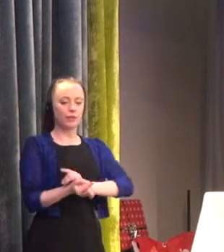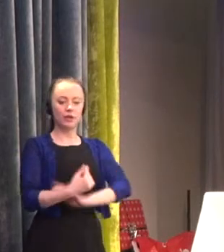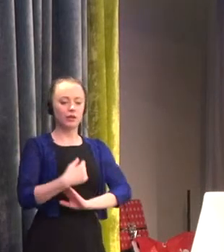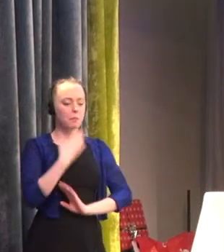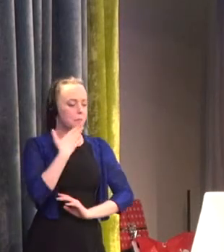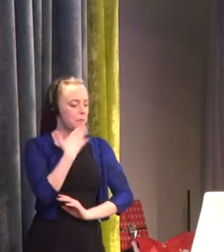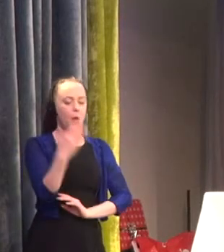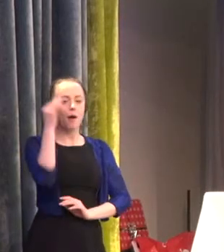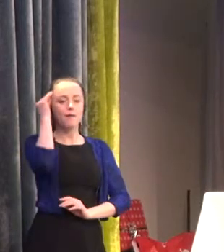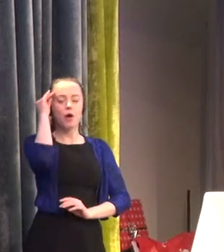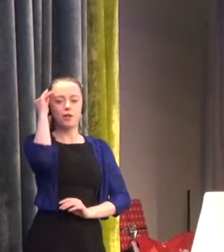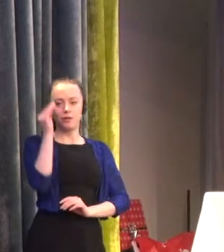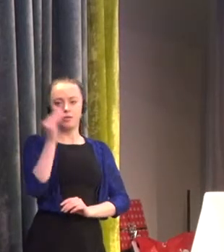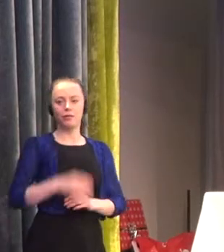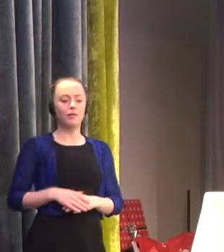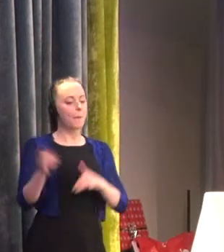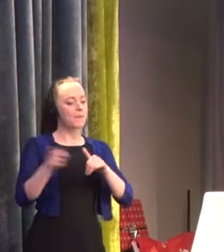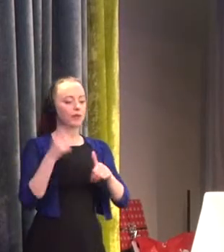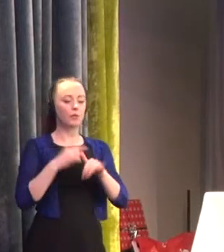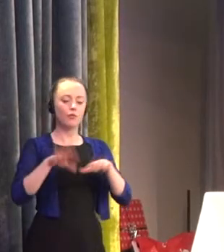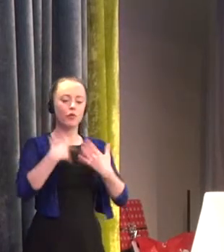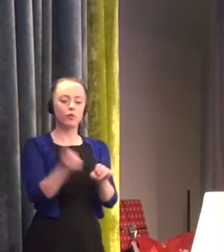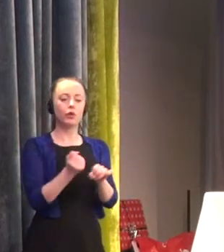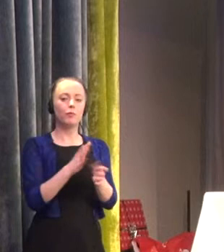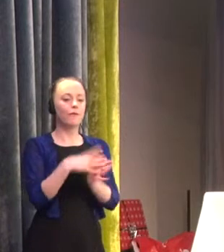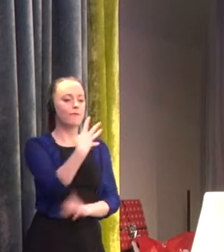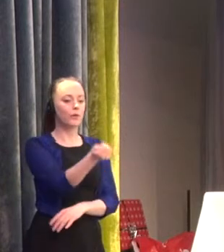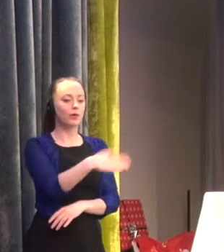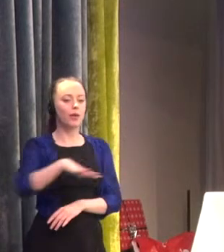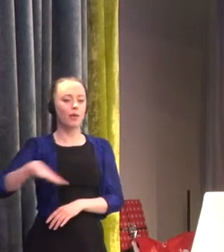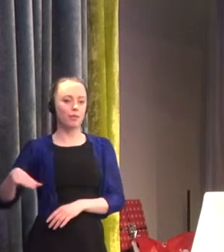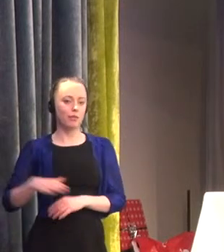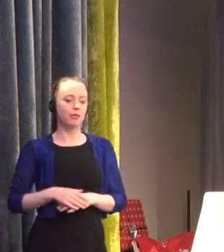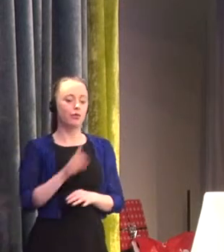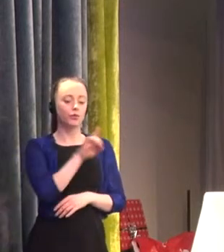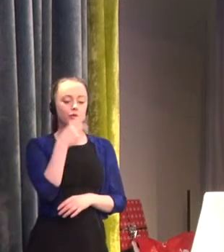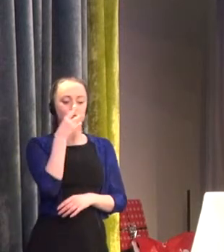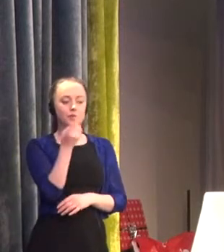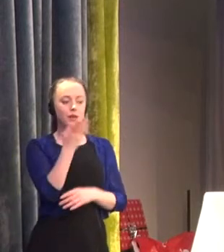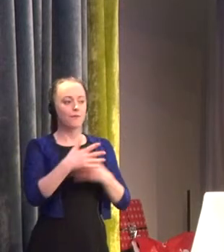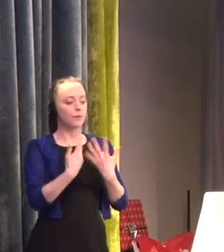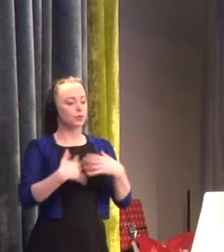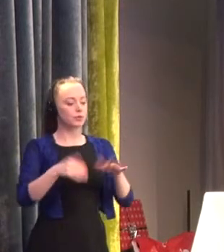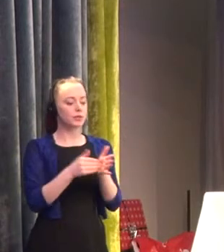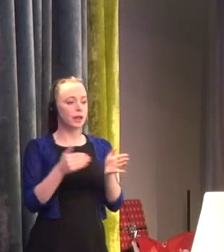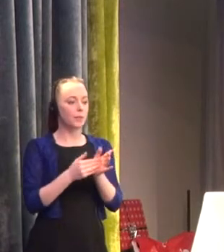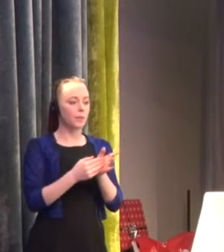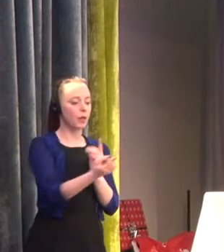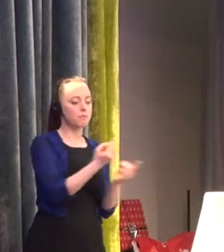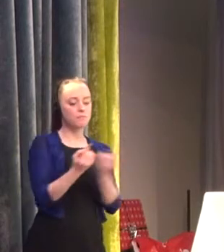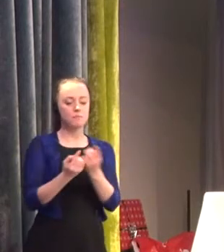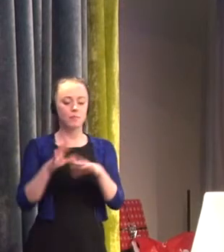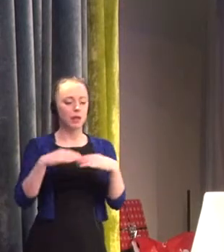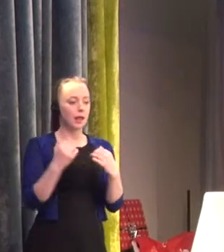work in about 40 countries. And when you see the people with disabilities coming from all over the country, very often for days and days